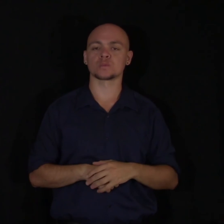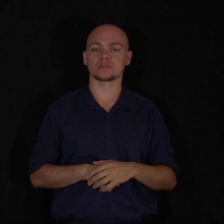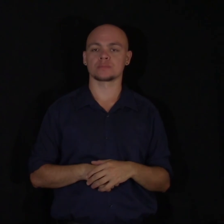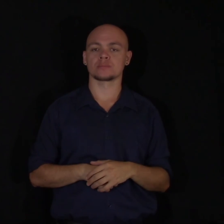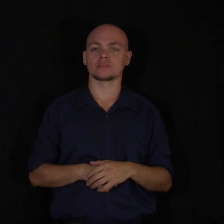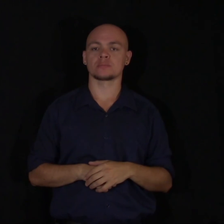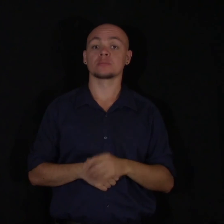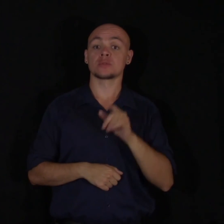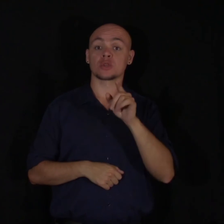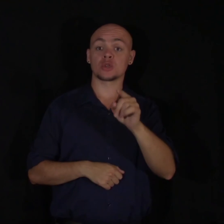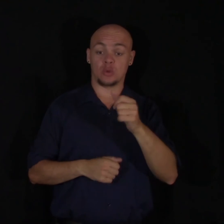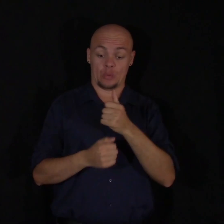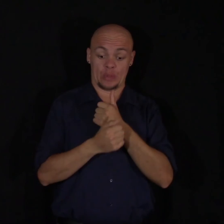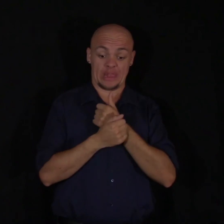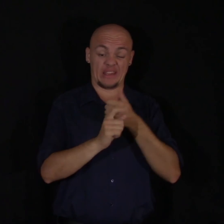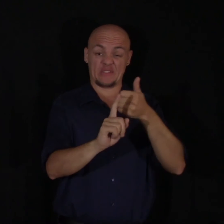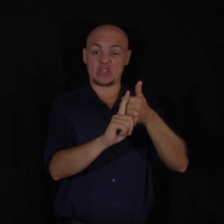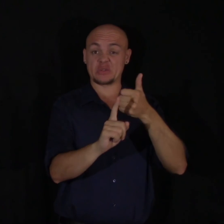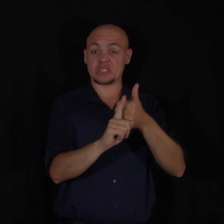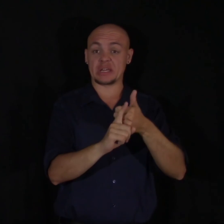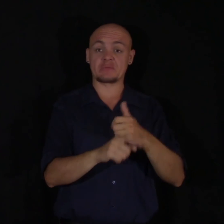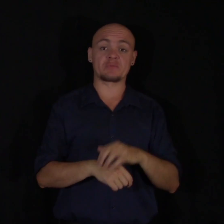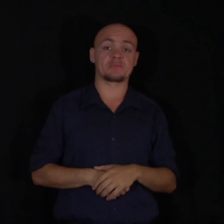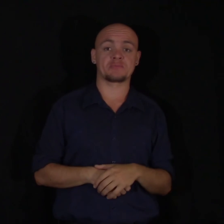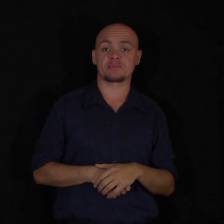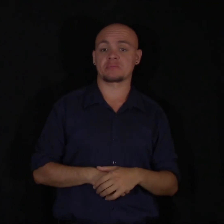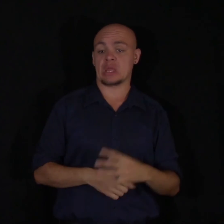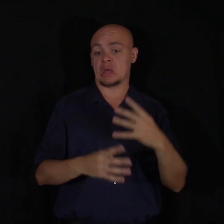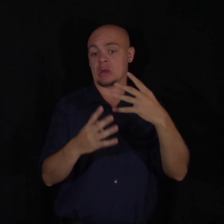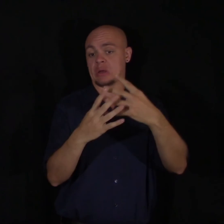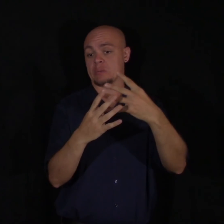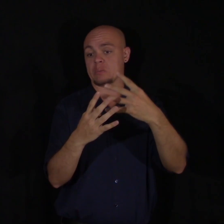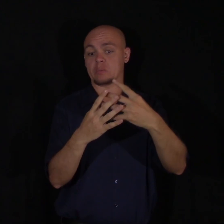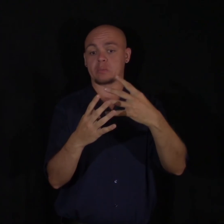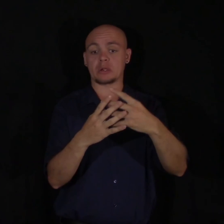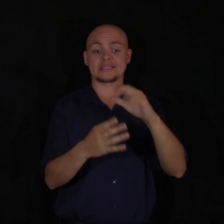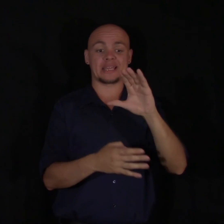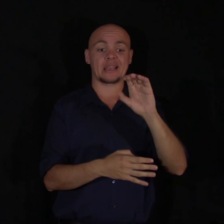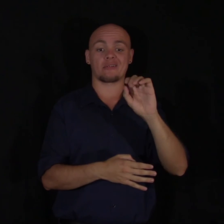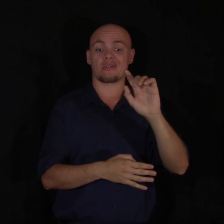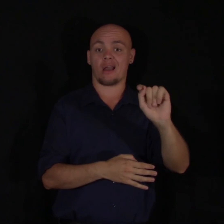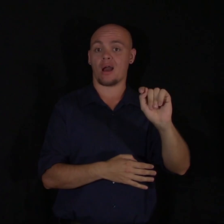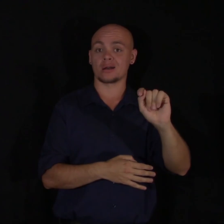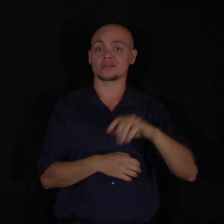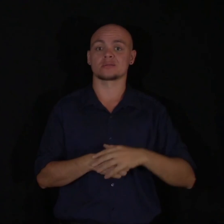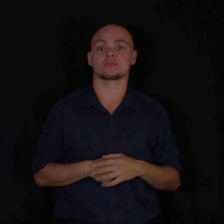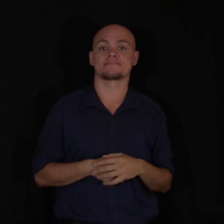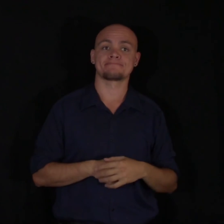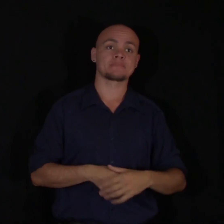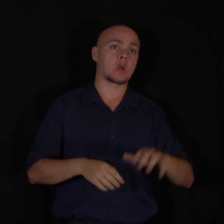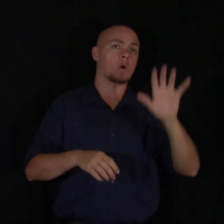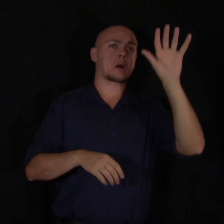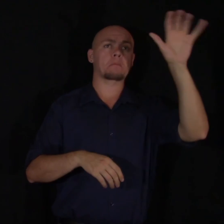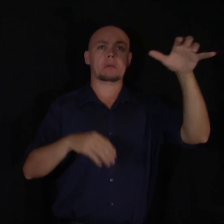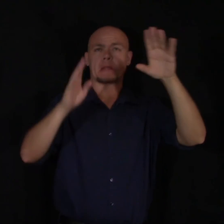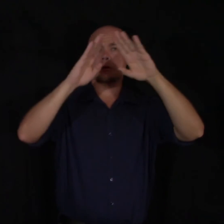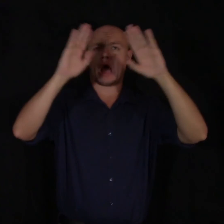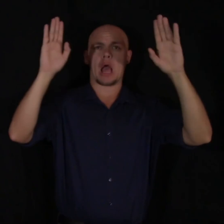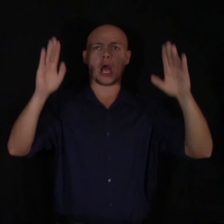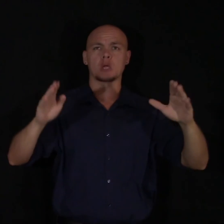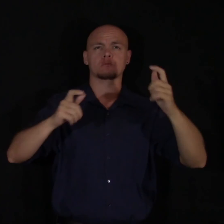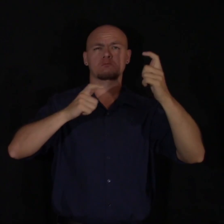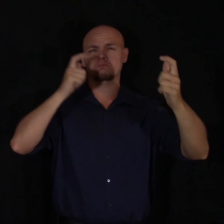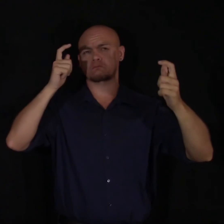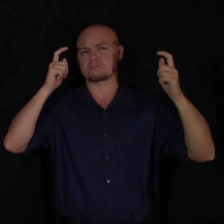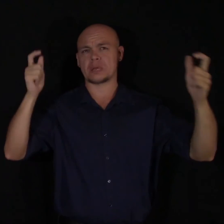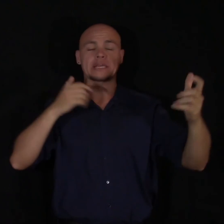When you love yourself, whether you're sleeping on a prison cot or in a mansion Whether